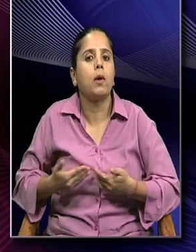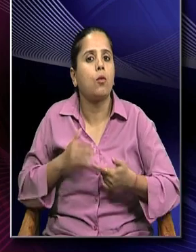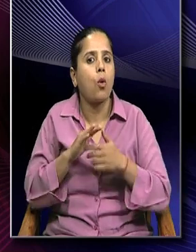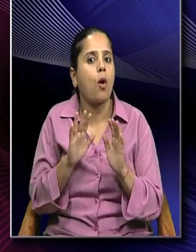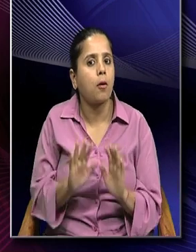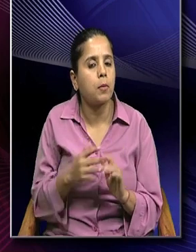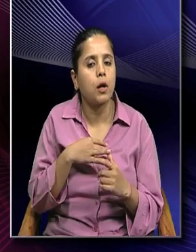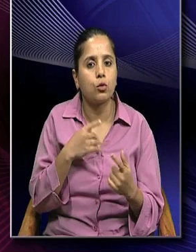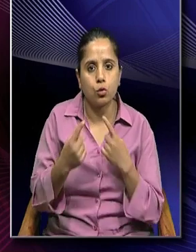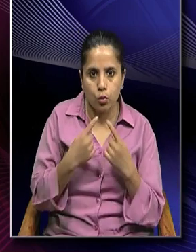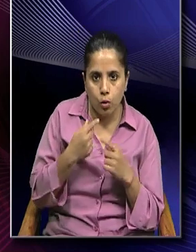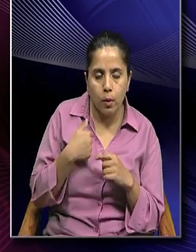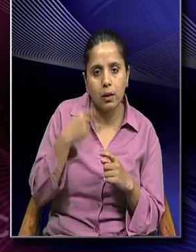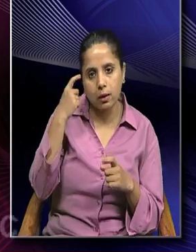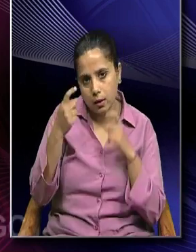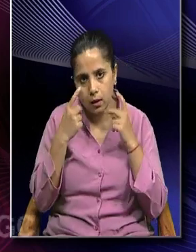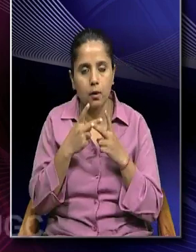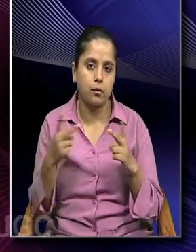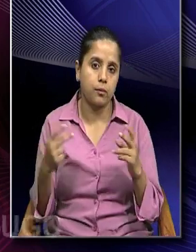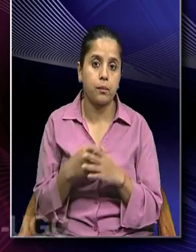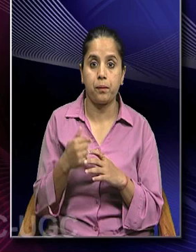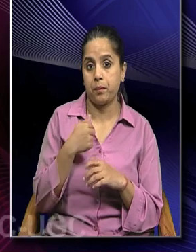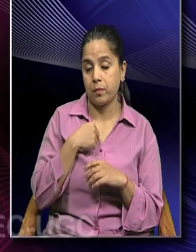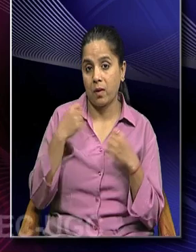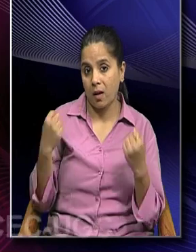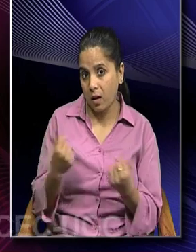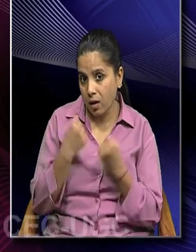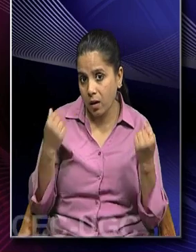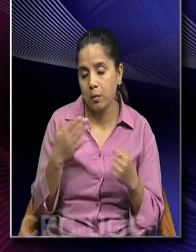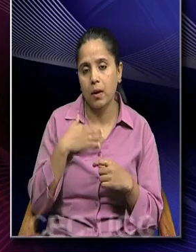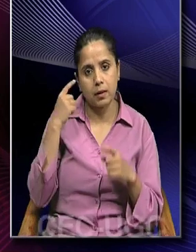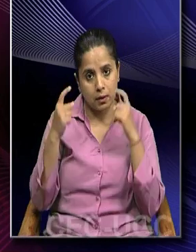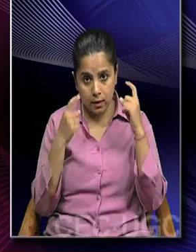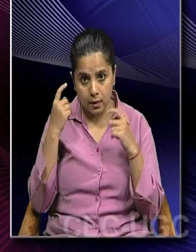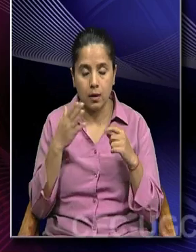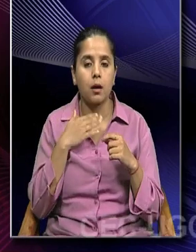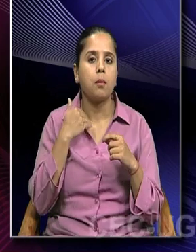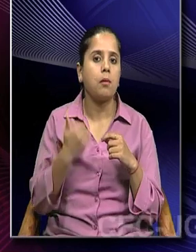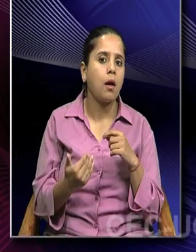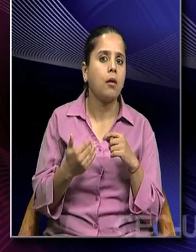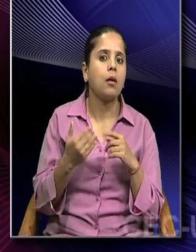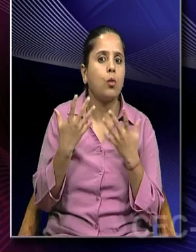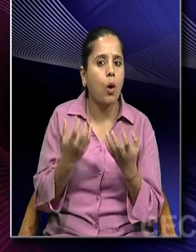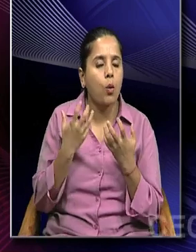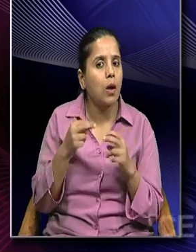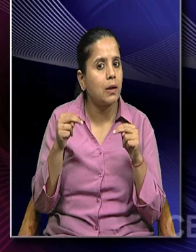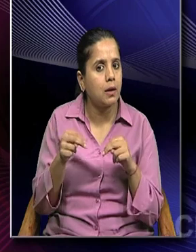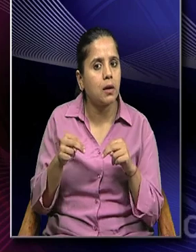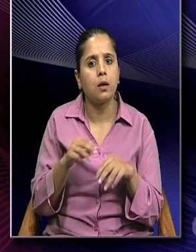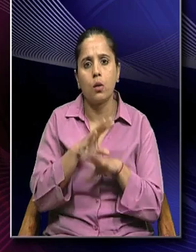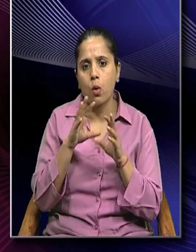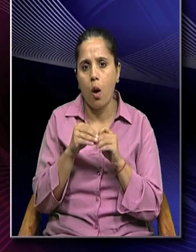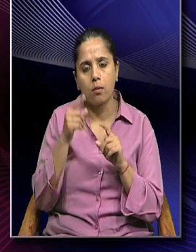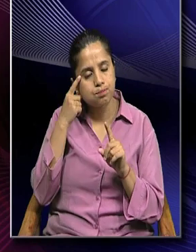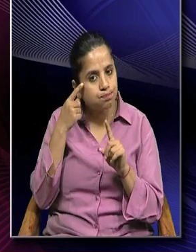in my talks, in my thinking. So, my actions, my thinking and my deeds all are